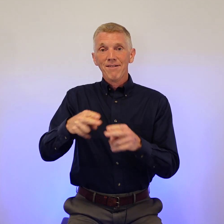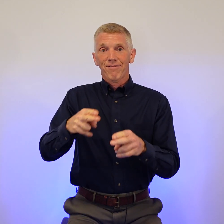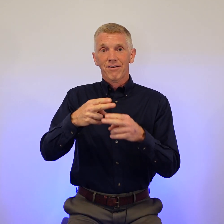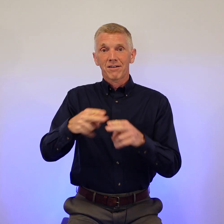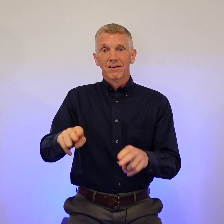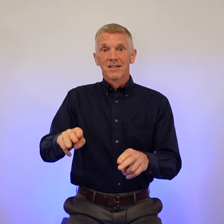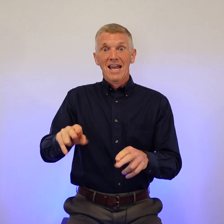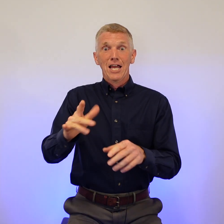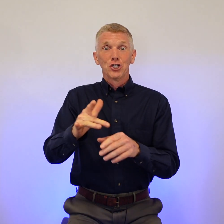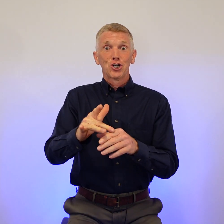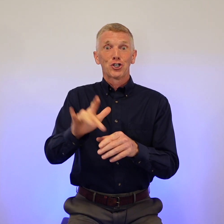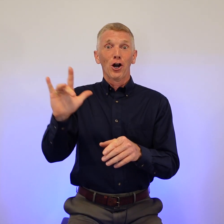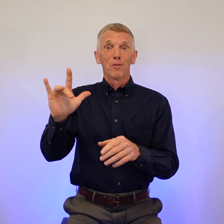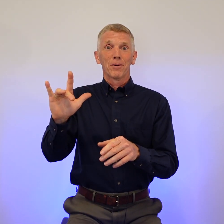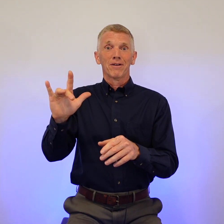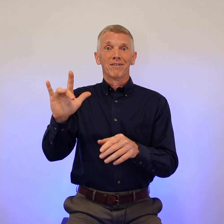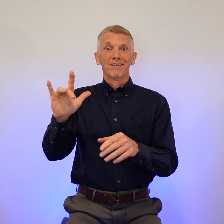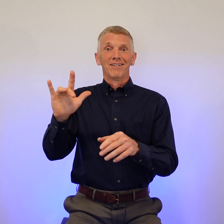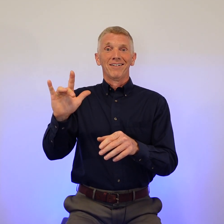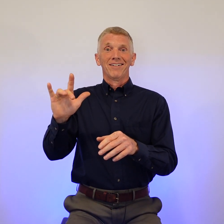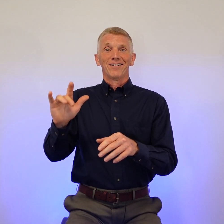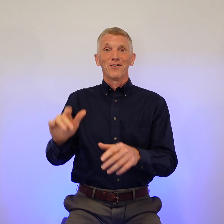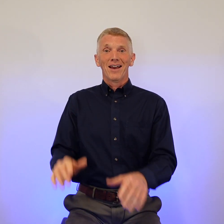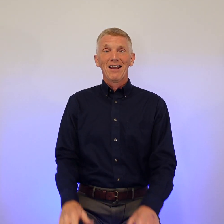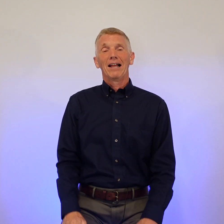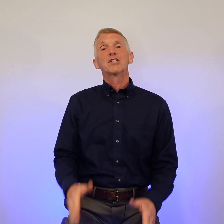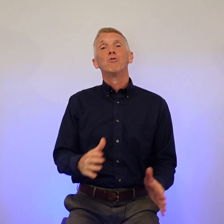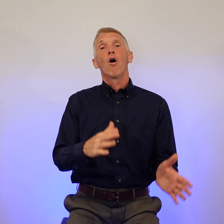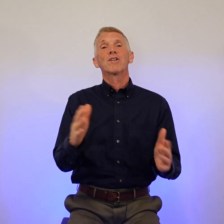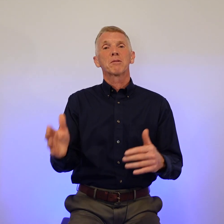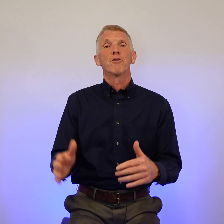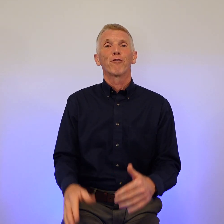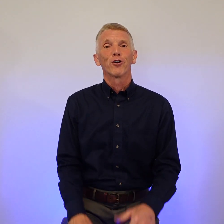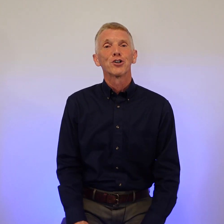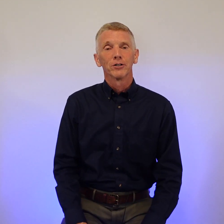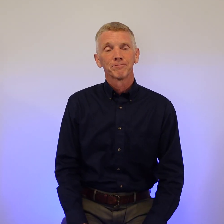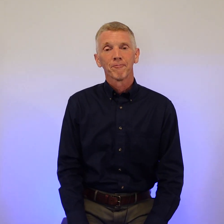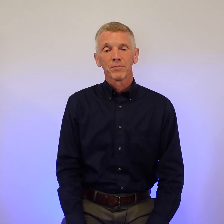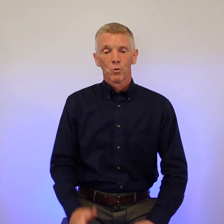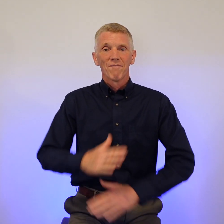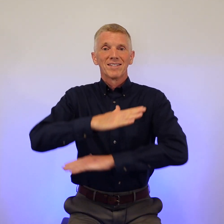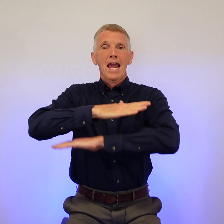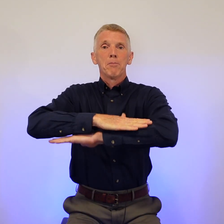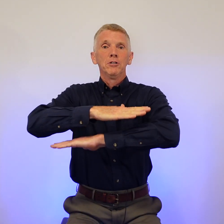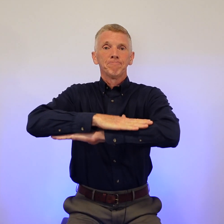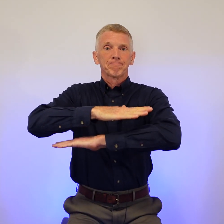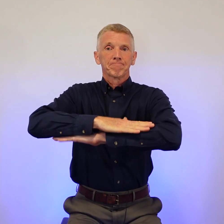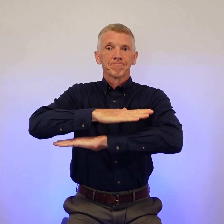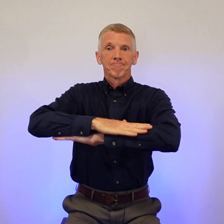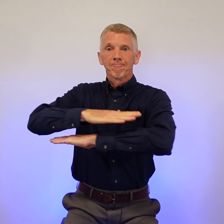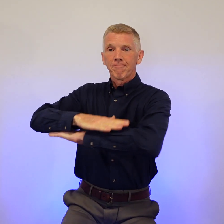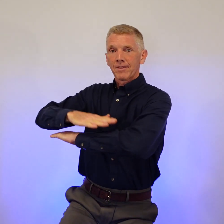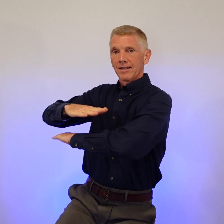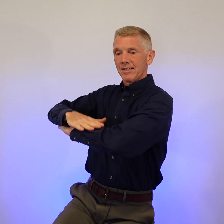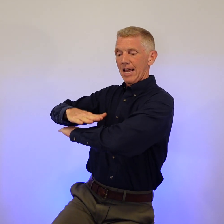knife, and sharp. Okay, all right, let's move over to some of the furniture. We have a table,